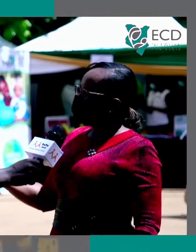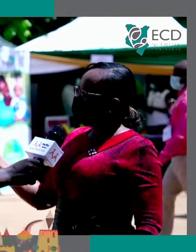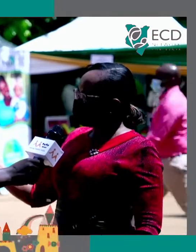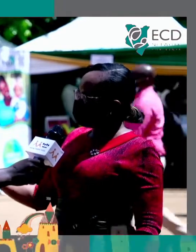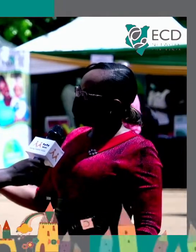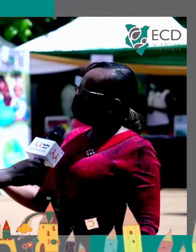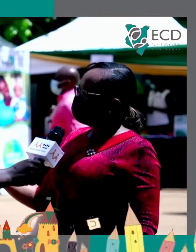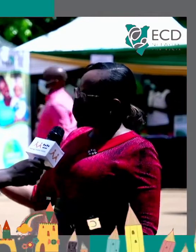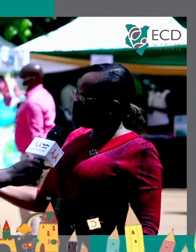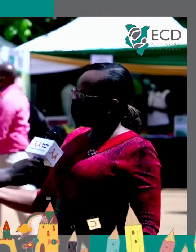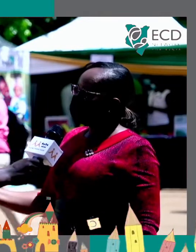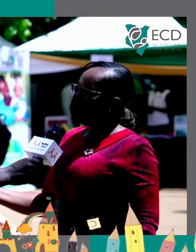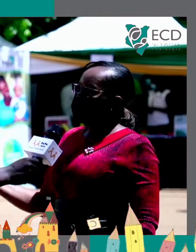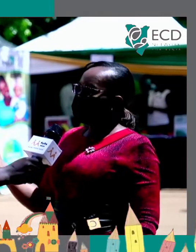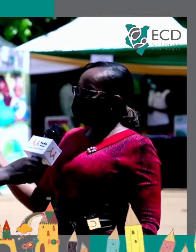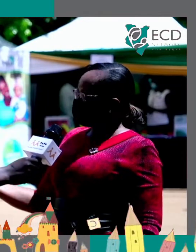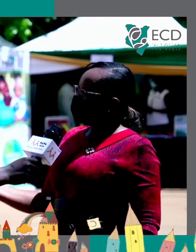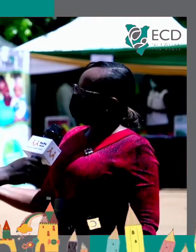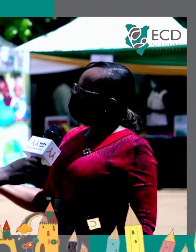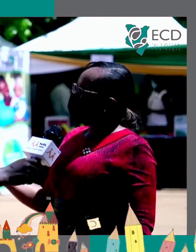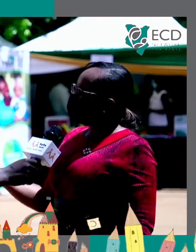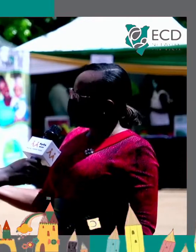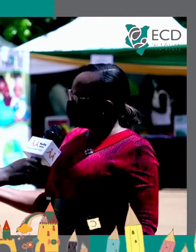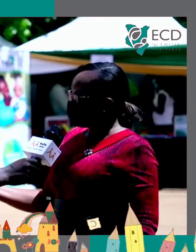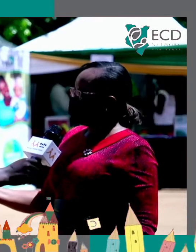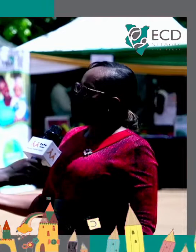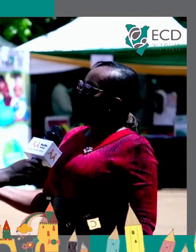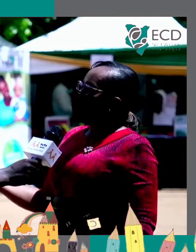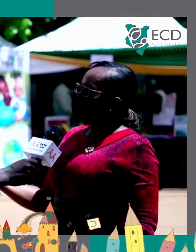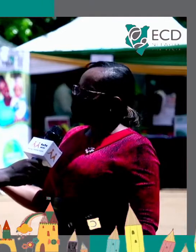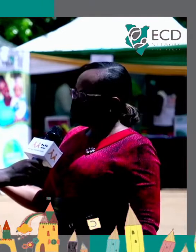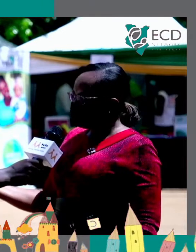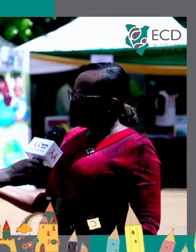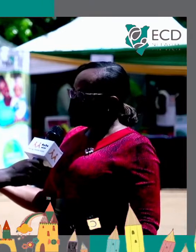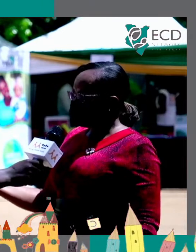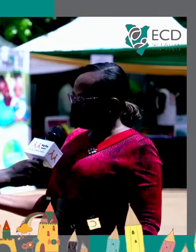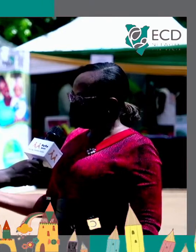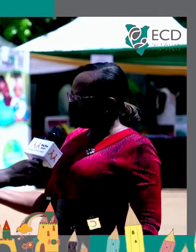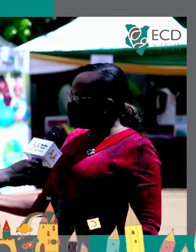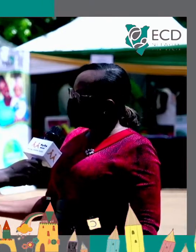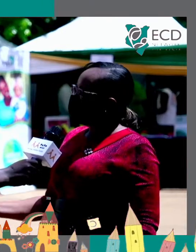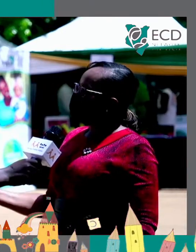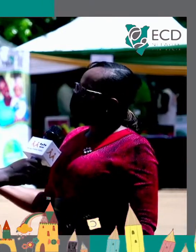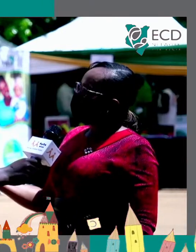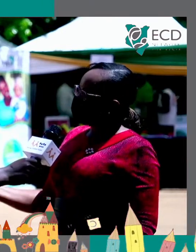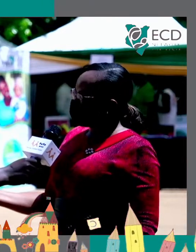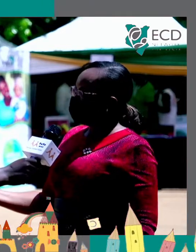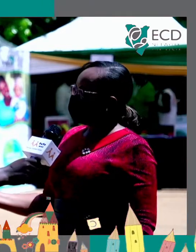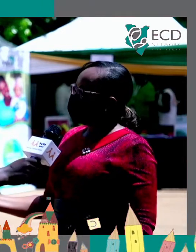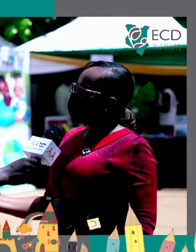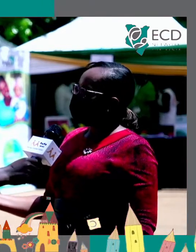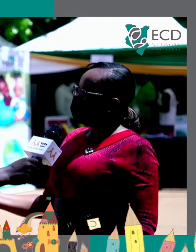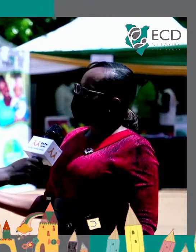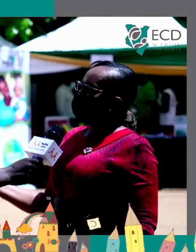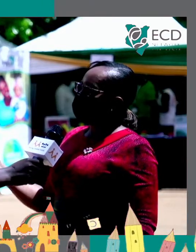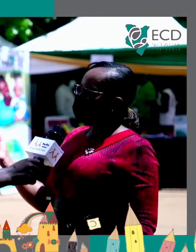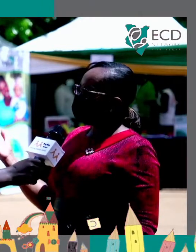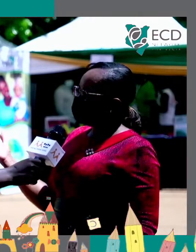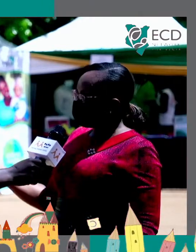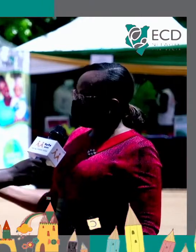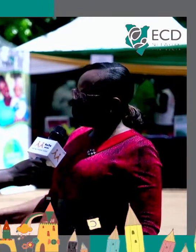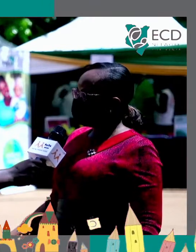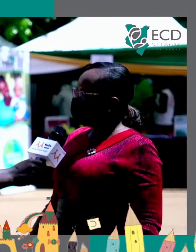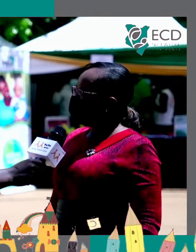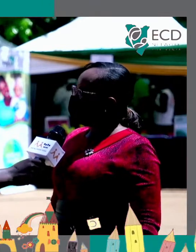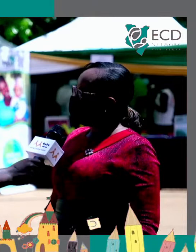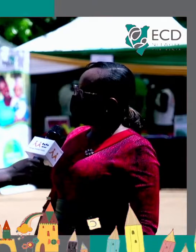will indeed program for future vaccination of children, when resources allow and when guidance from,